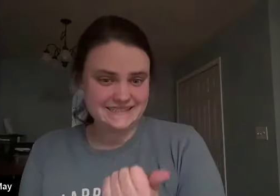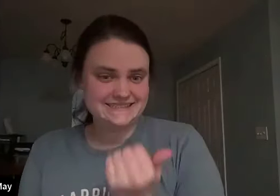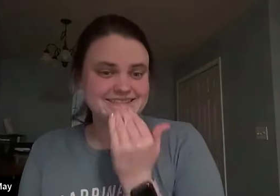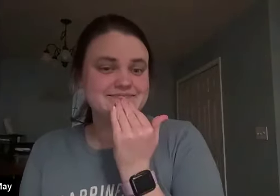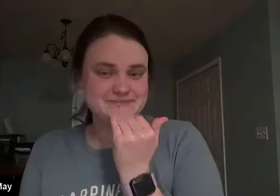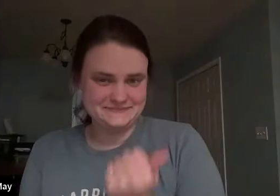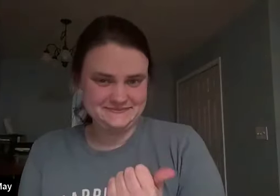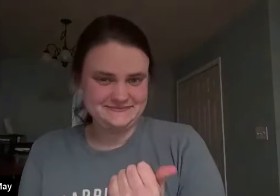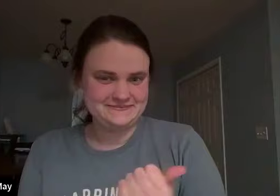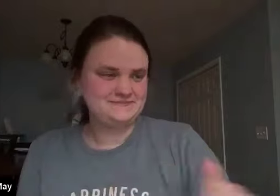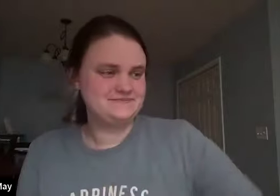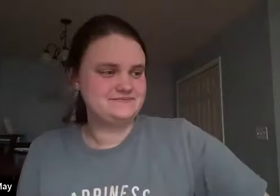Sweet.